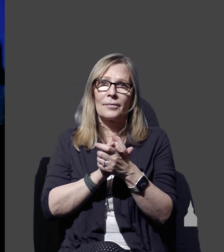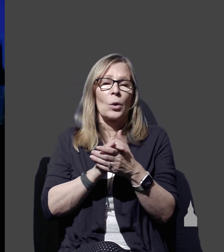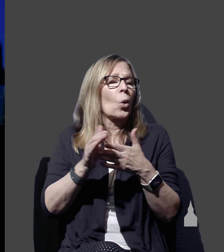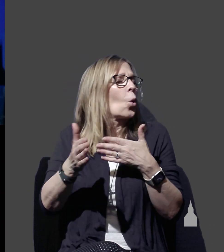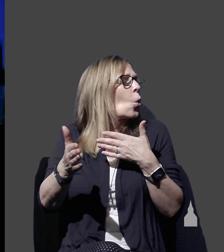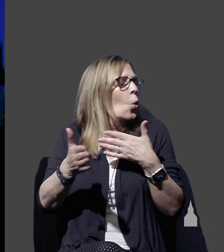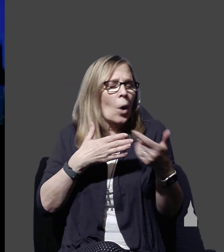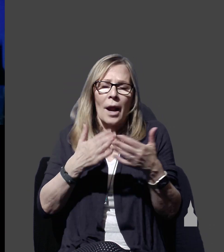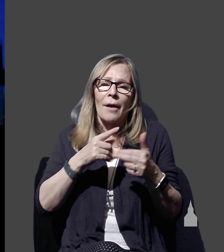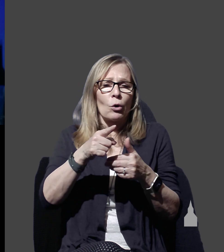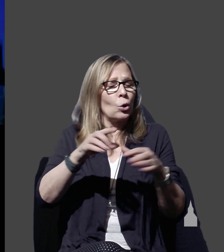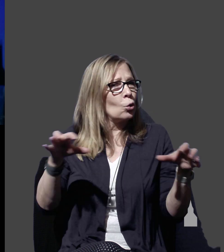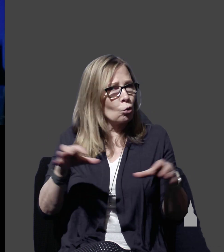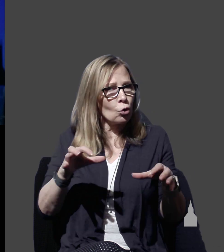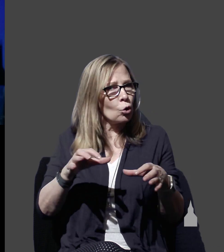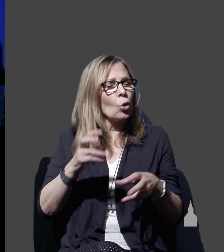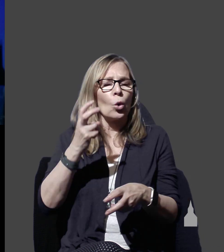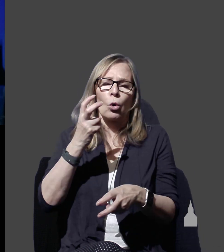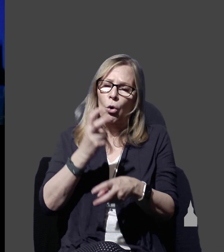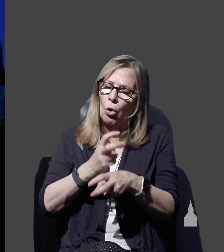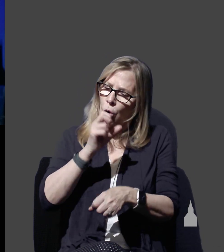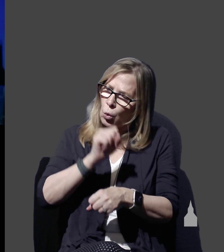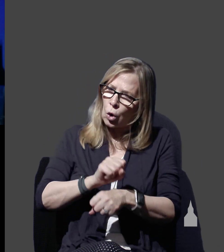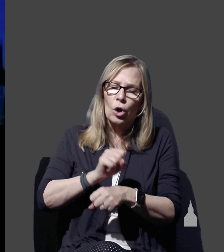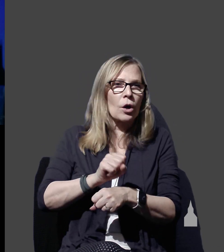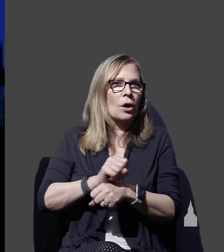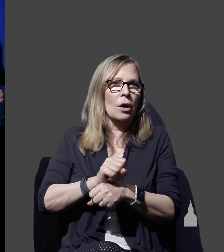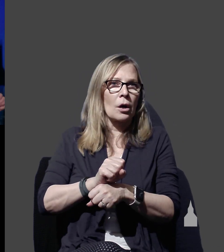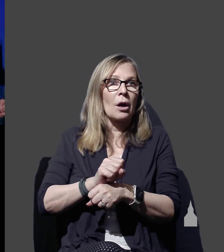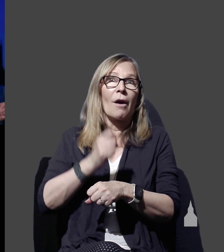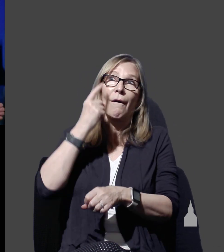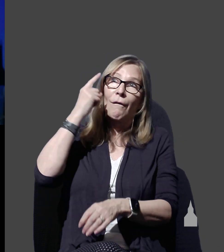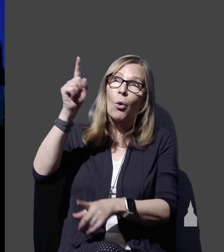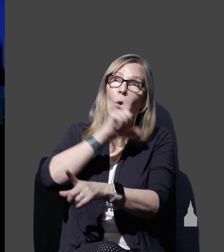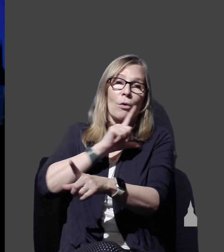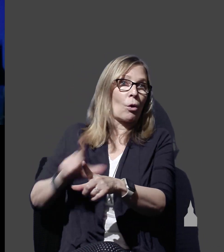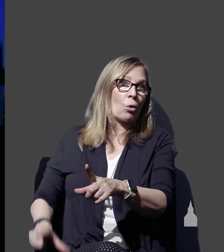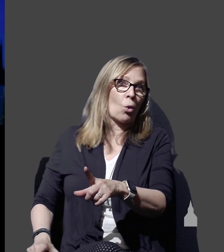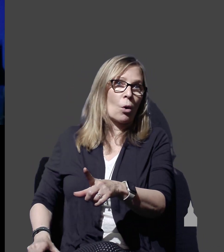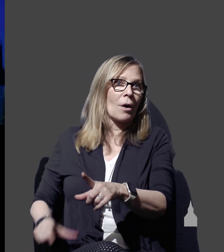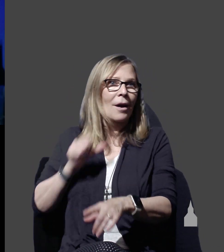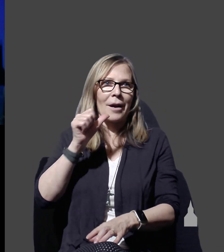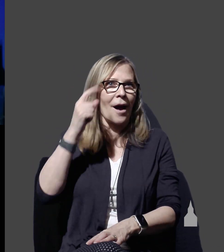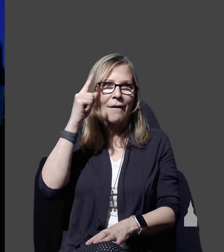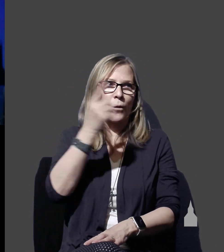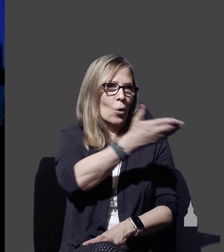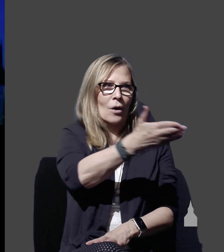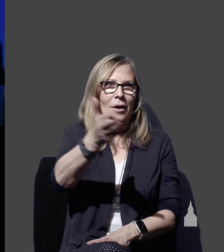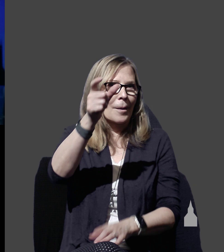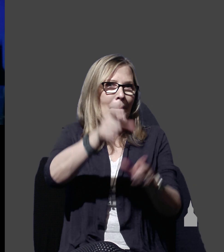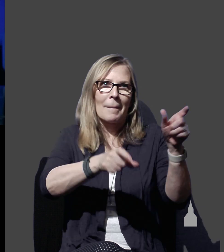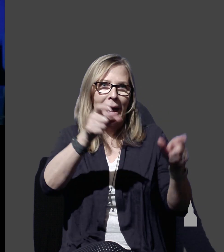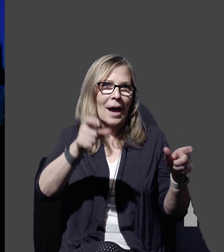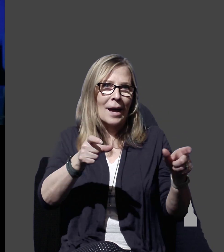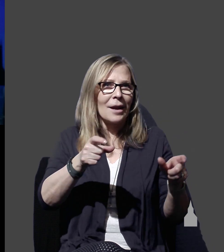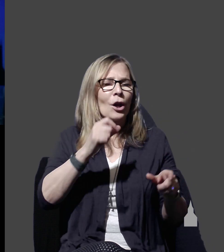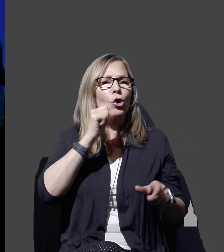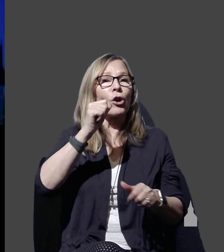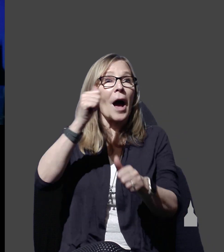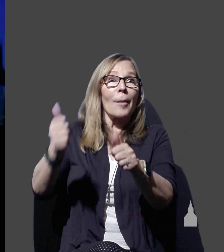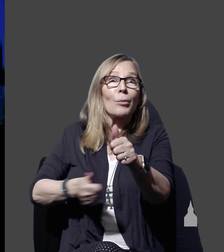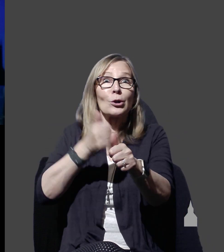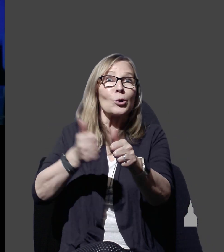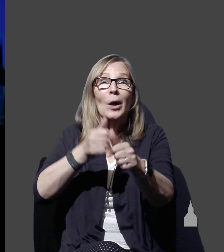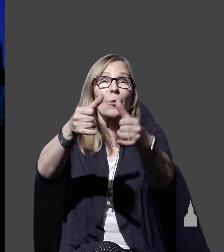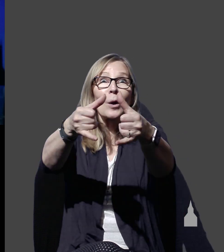Whatever you do, do your work heartily. Ask for the Lord rather than for men, meaning you're not pursuing the rewards. Those may come.